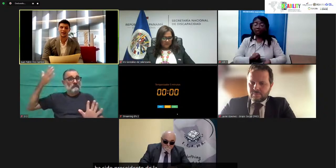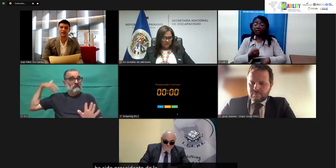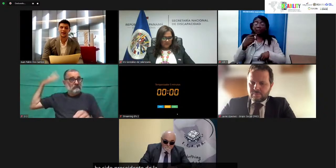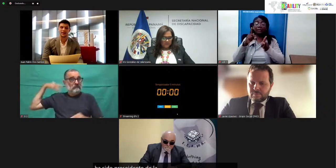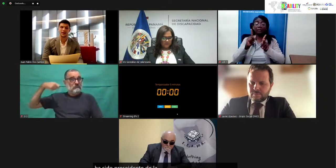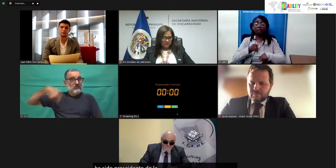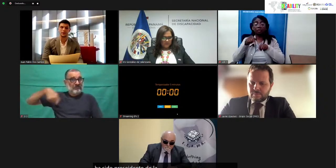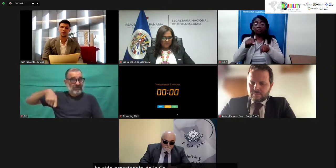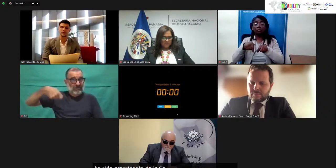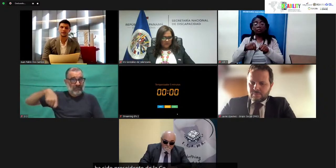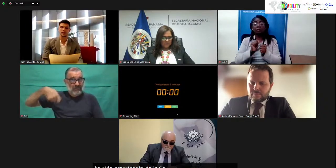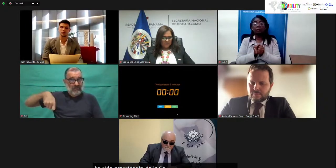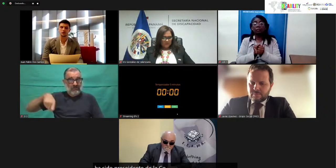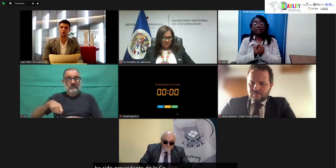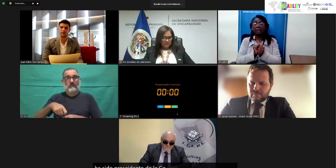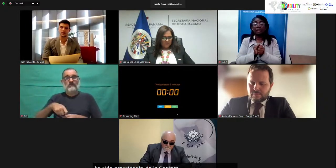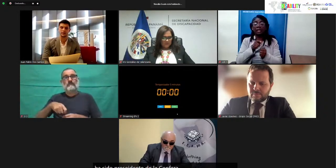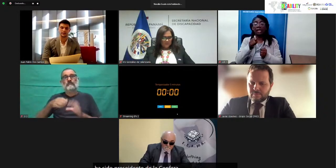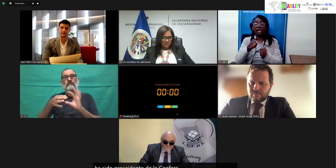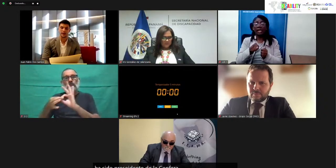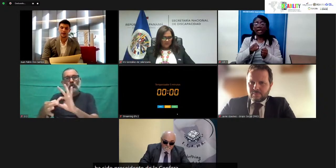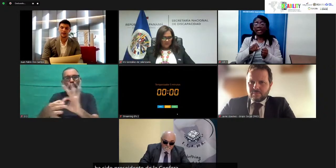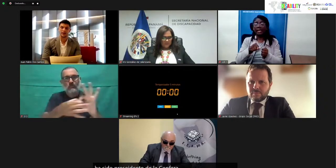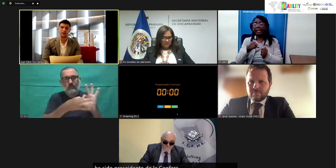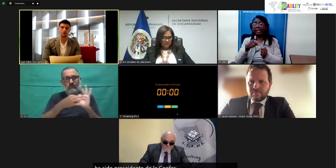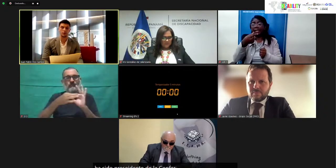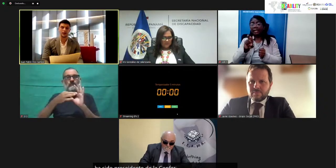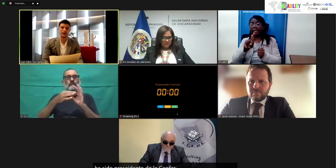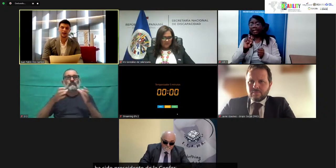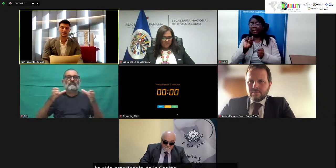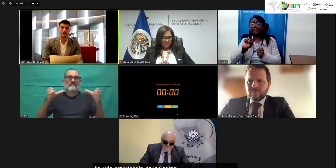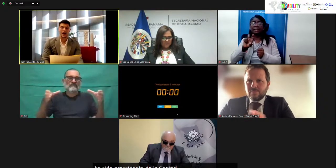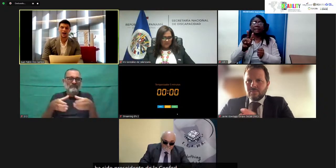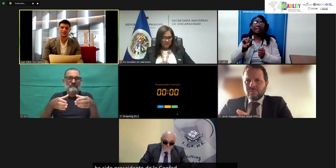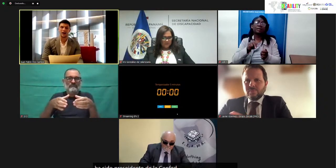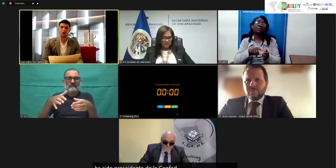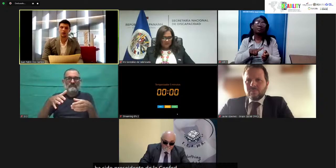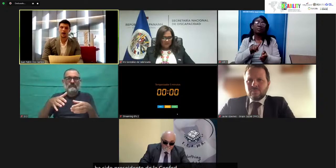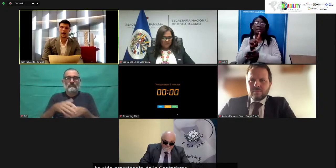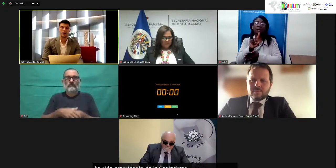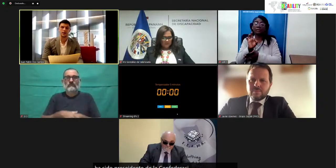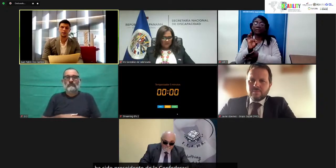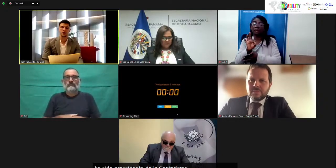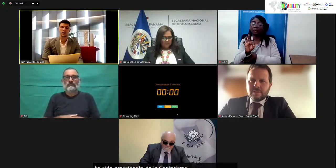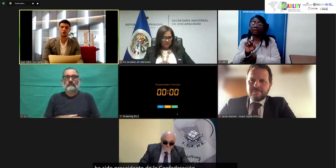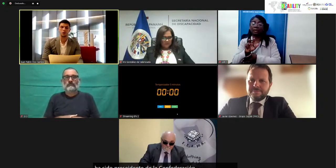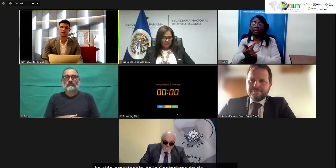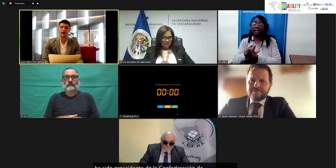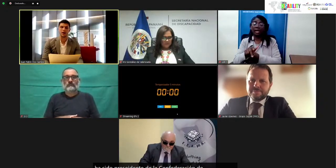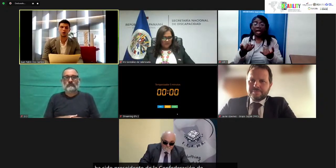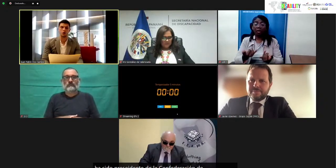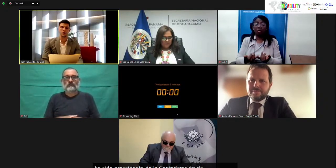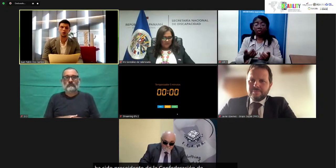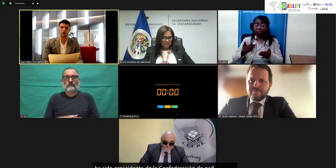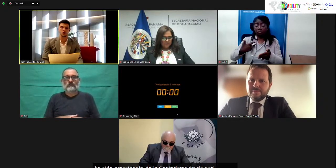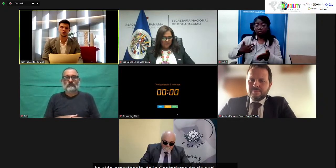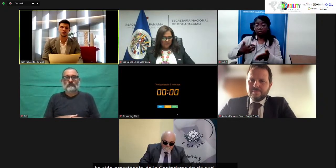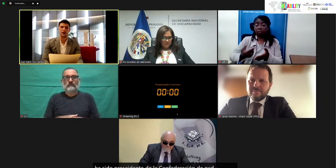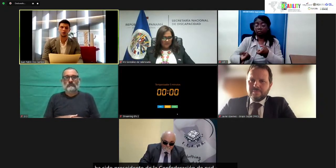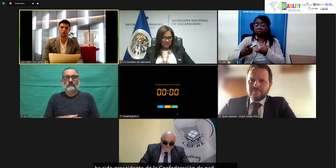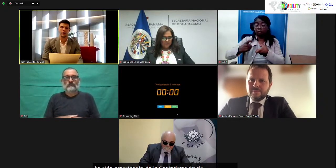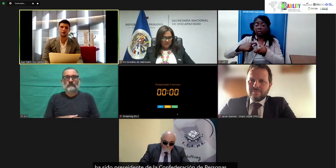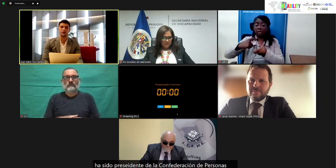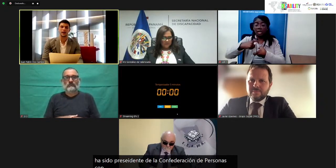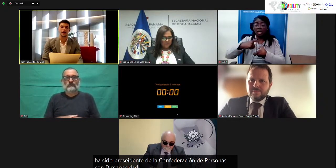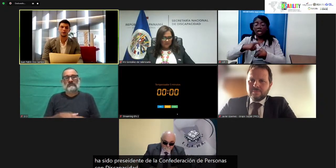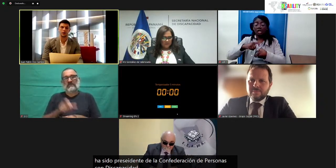persons with disabilities in greece since 1993. since 2010 so far he has been